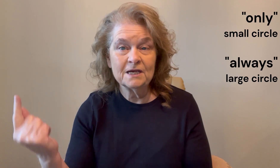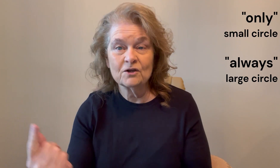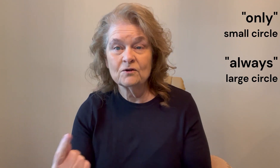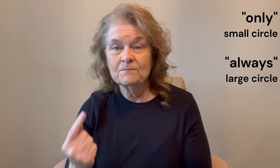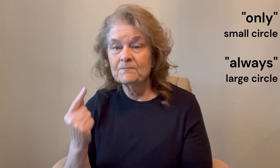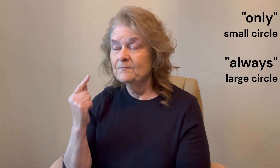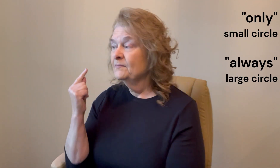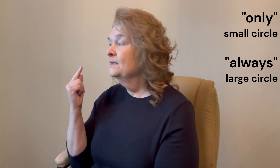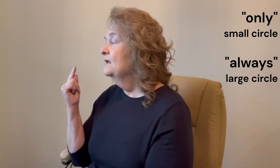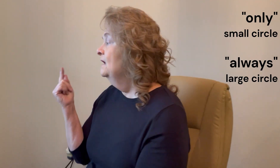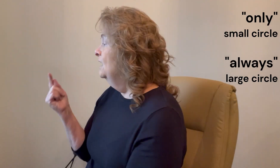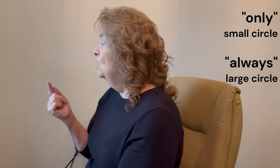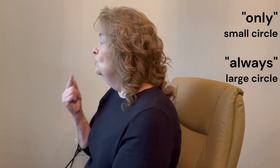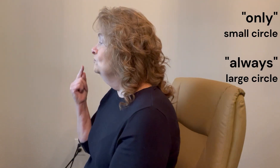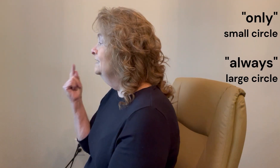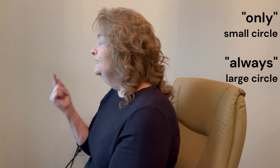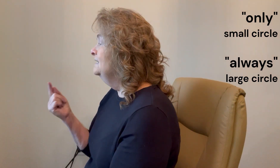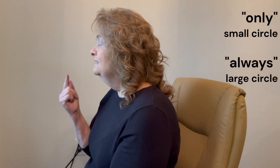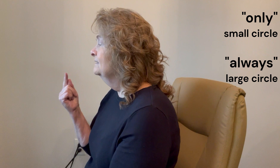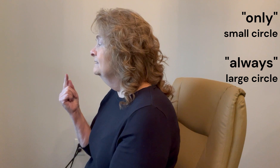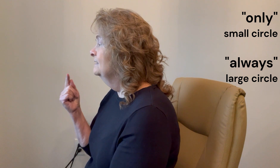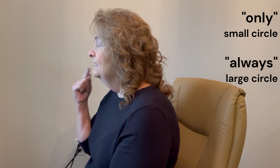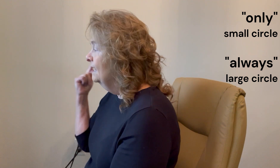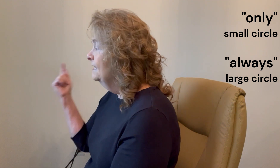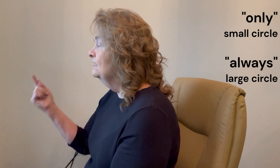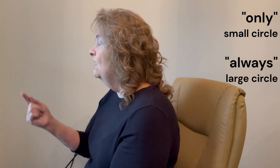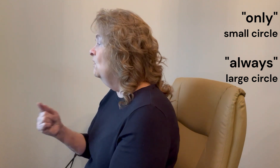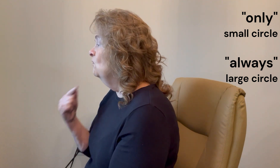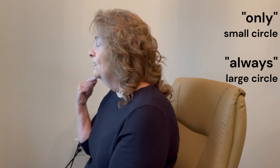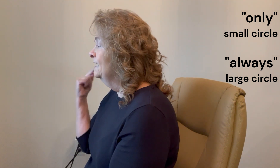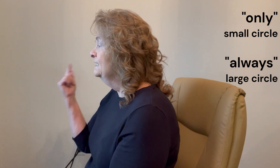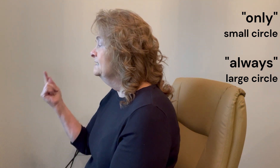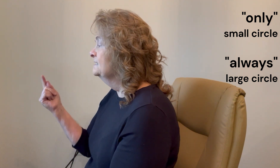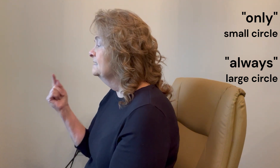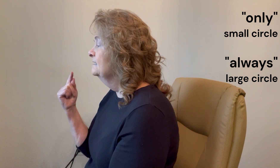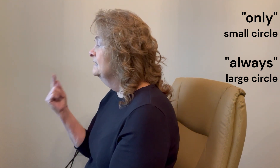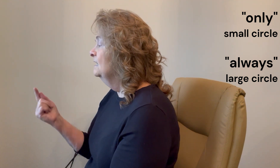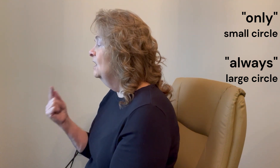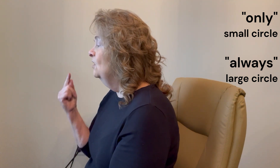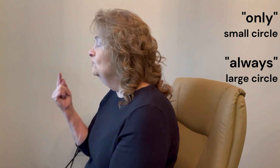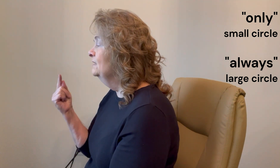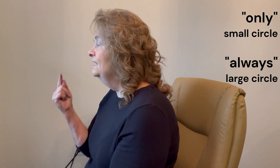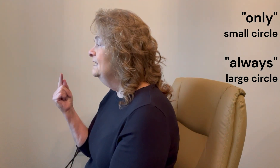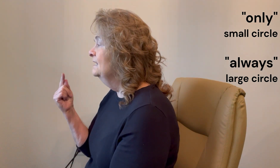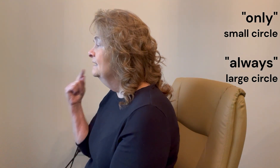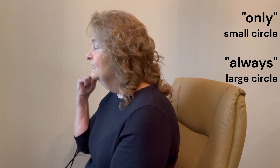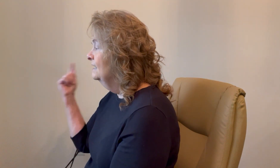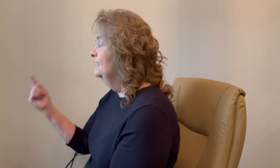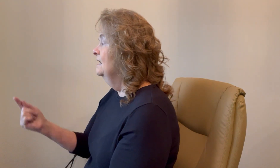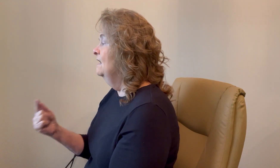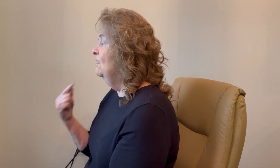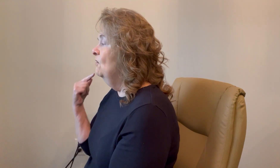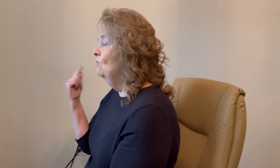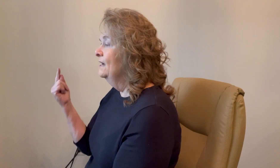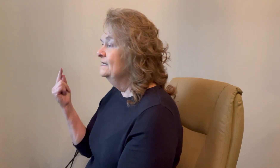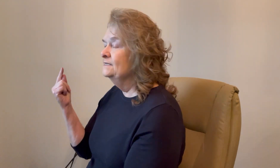bigger. Only and always. Only, always.